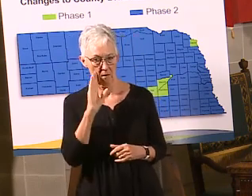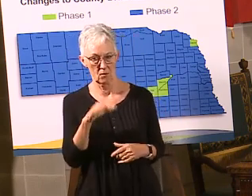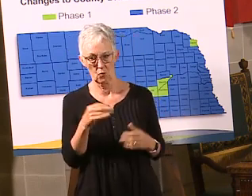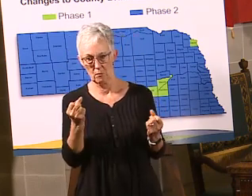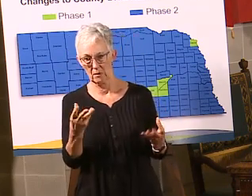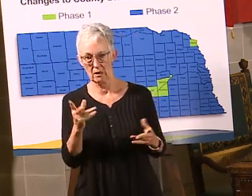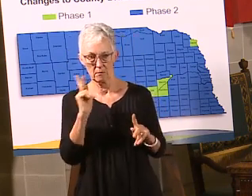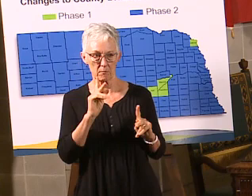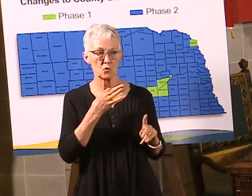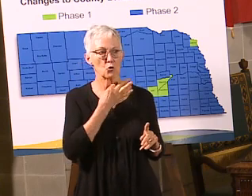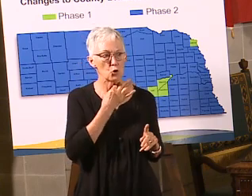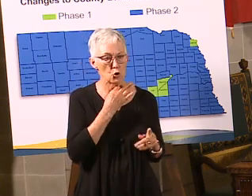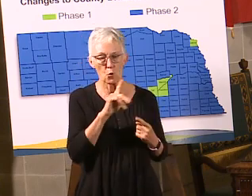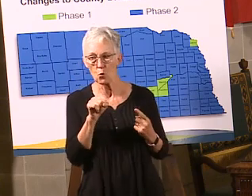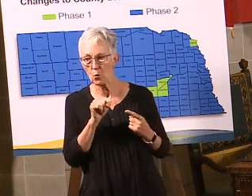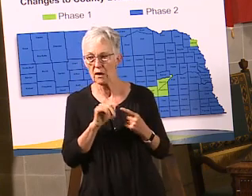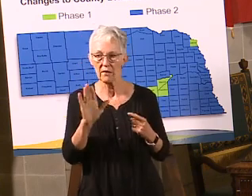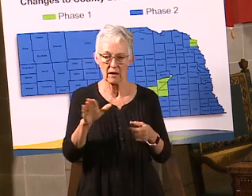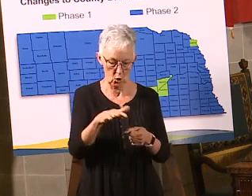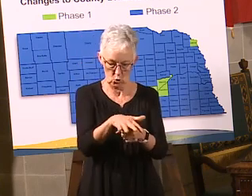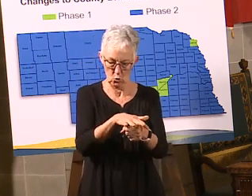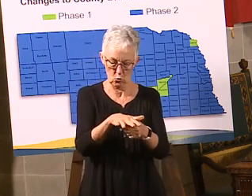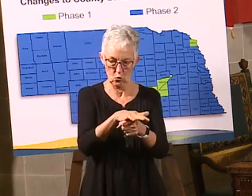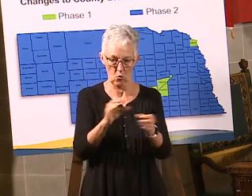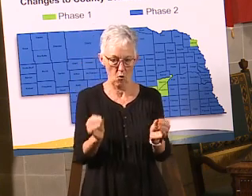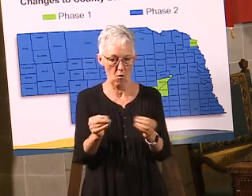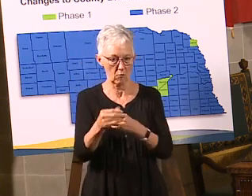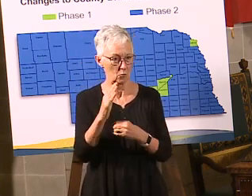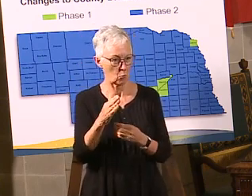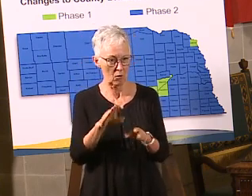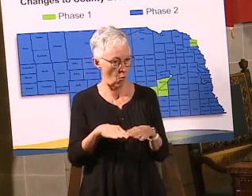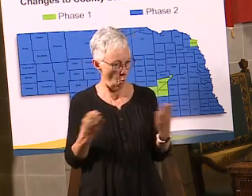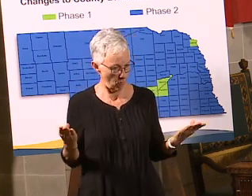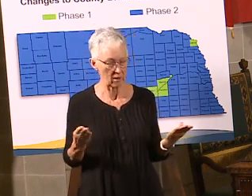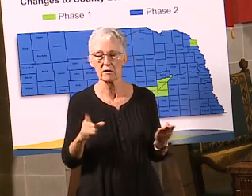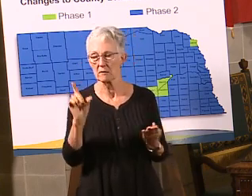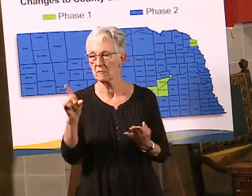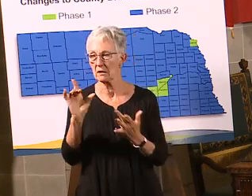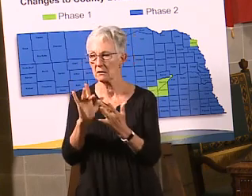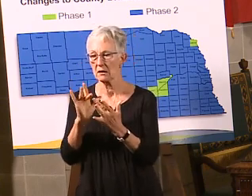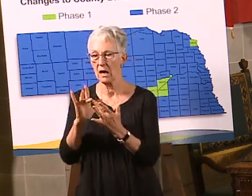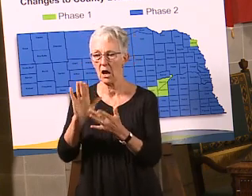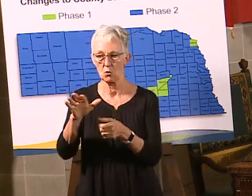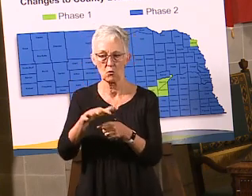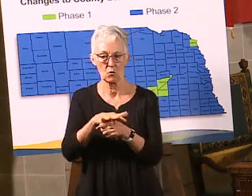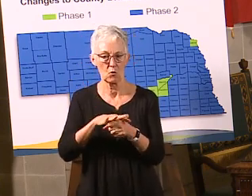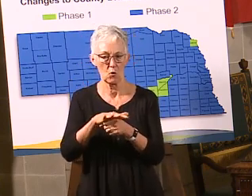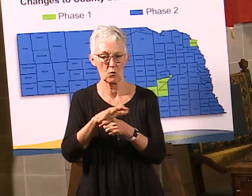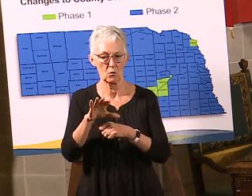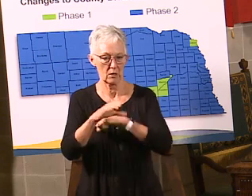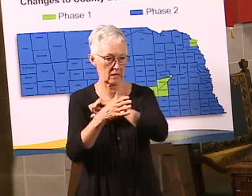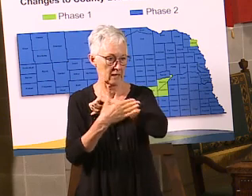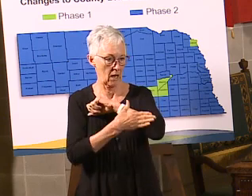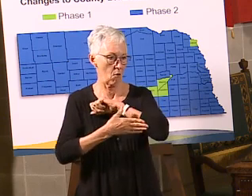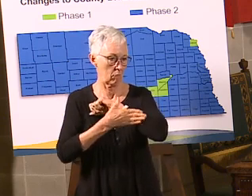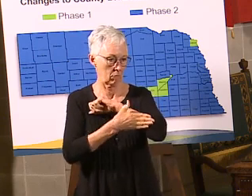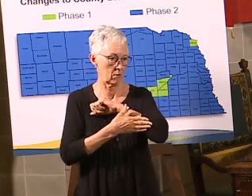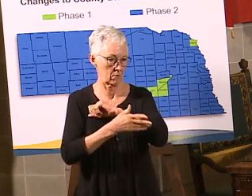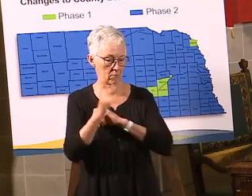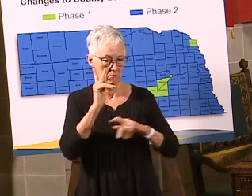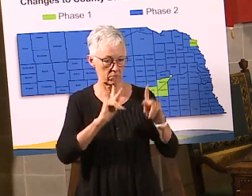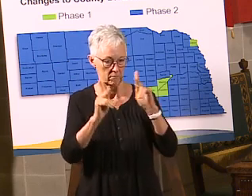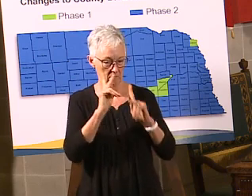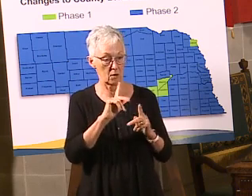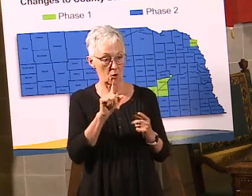reopen, and I will tell you you'll need to contact your local county officials. As soon as the county lets us know the date they intend to reopen, we